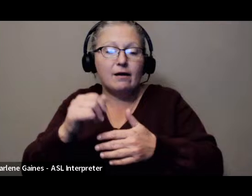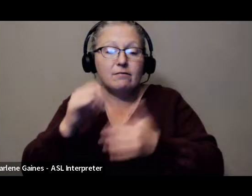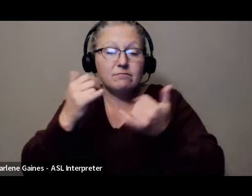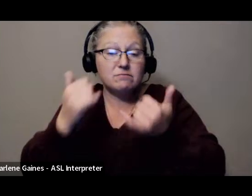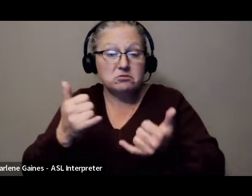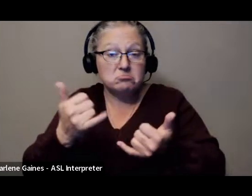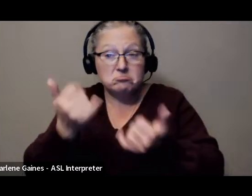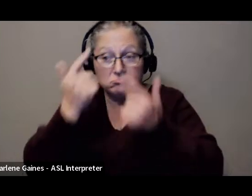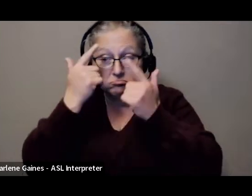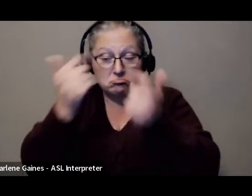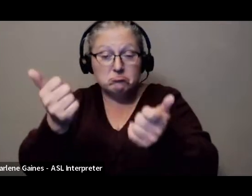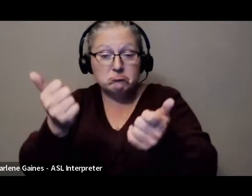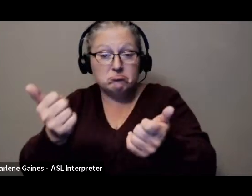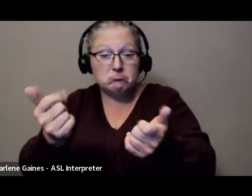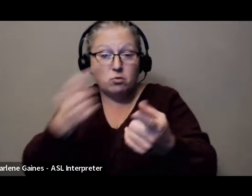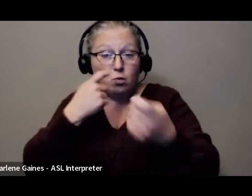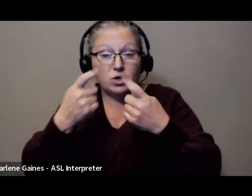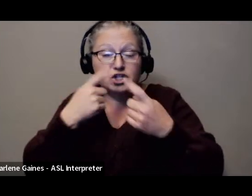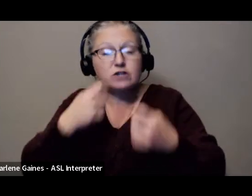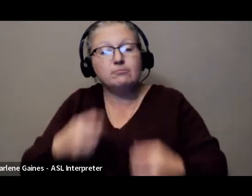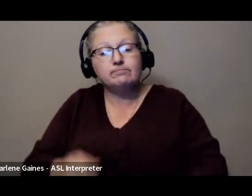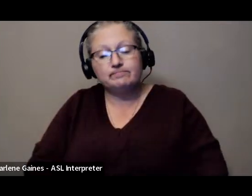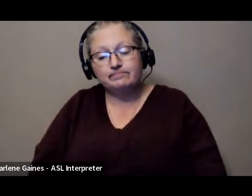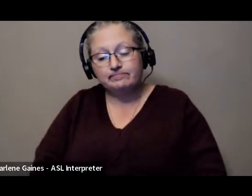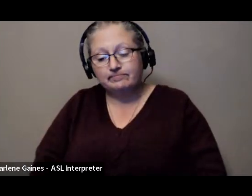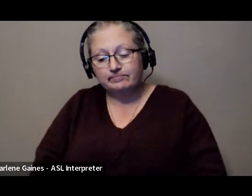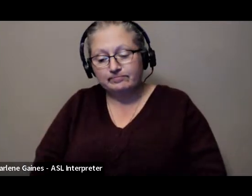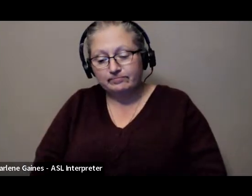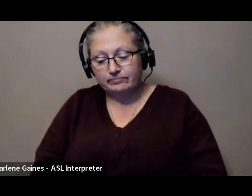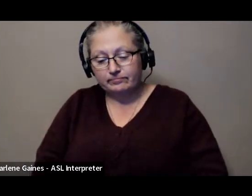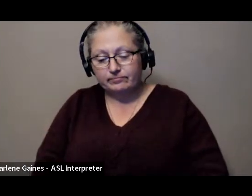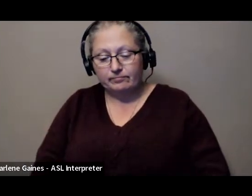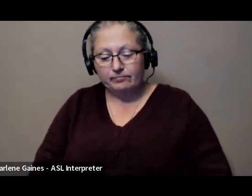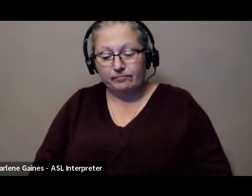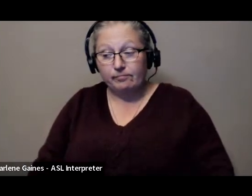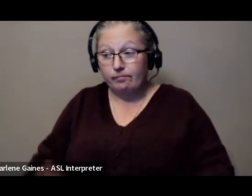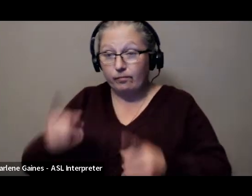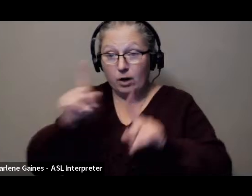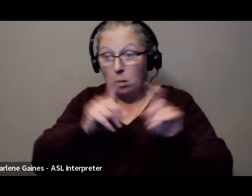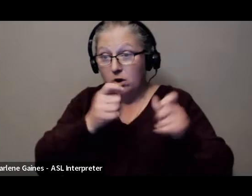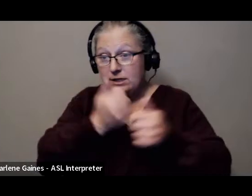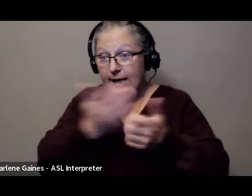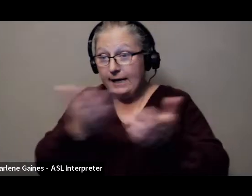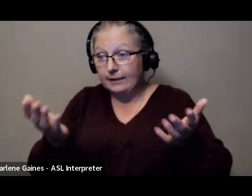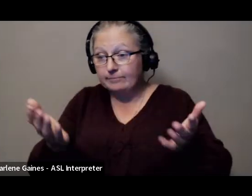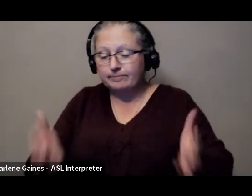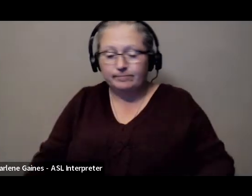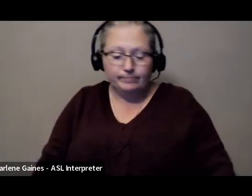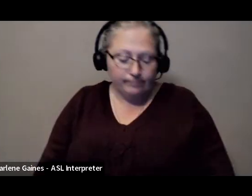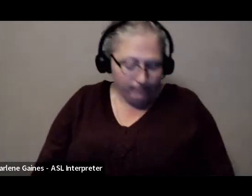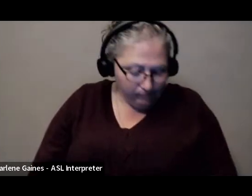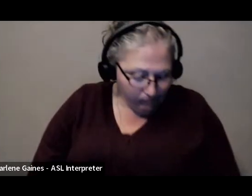to ask or answer any questions. Are there any questions?